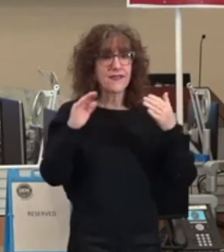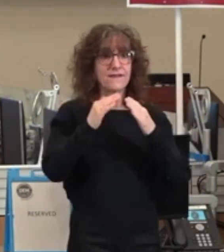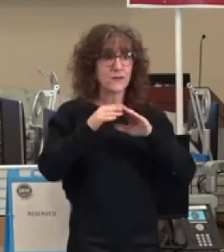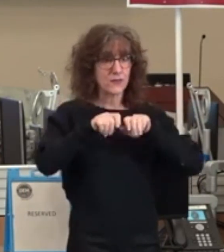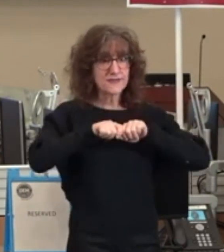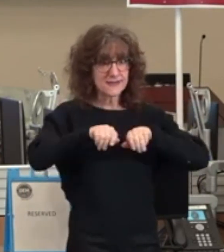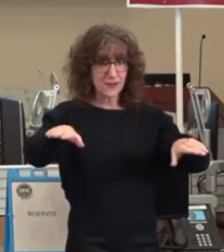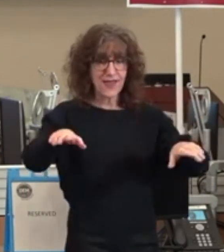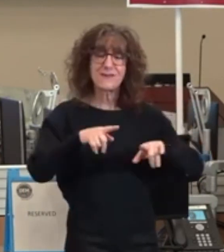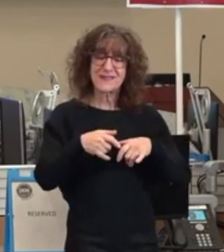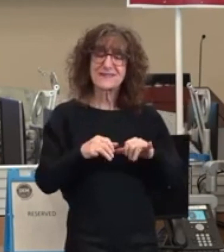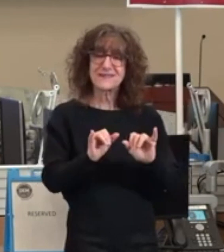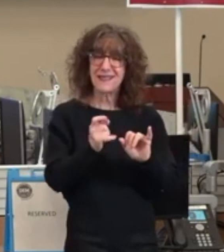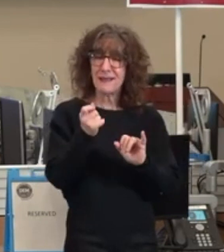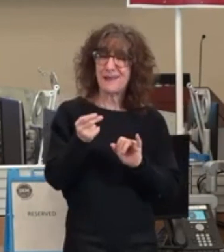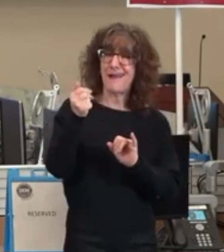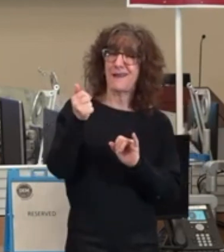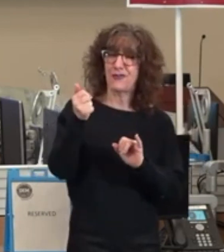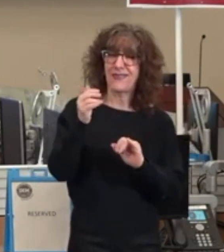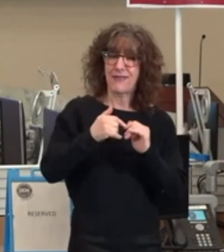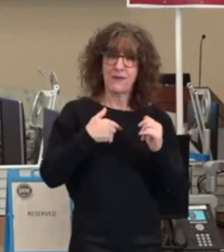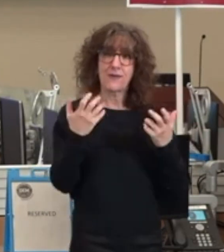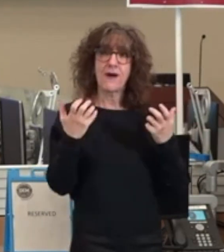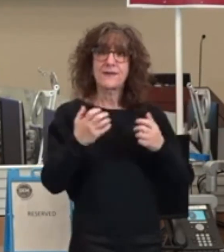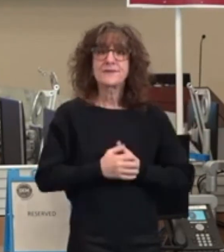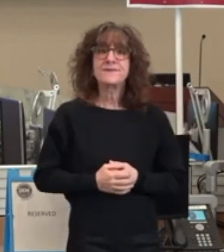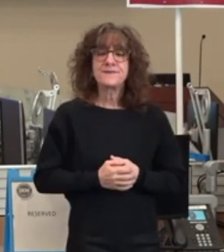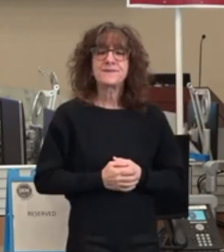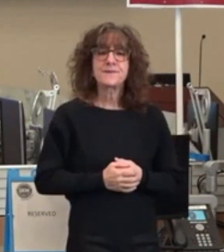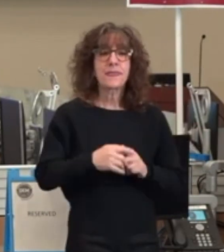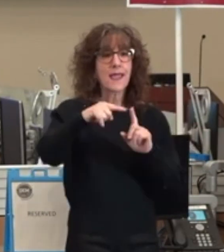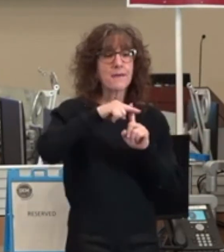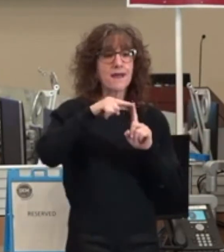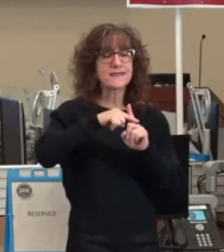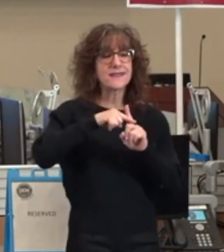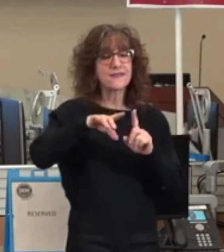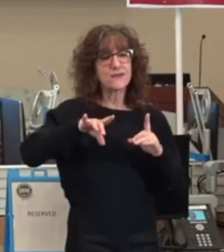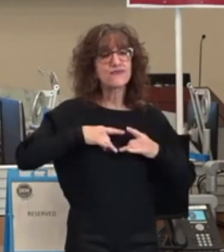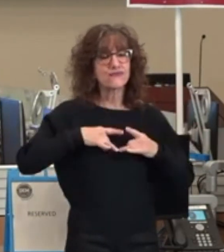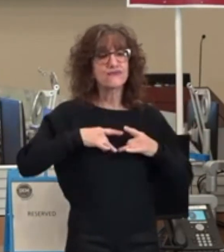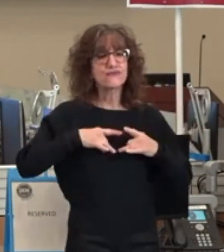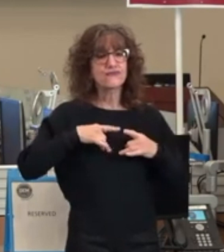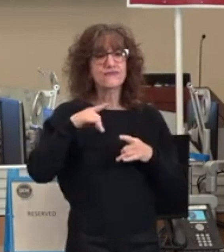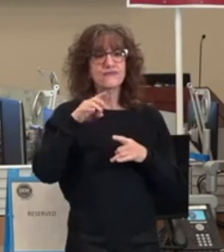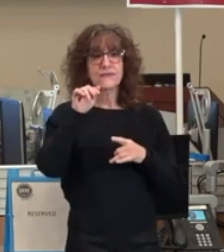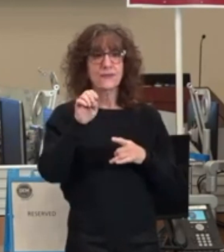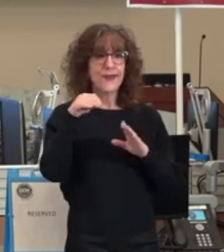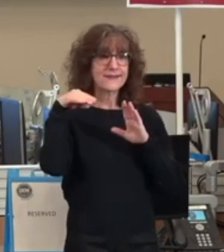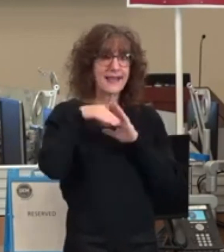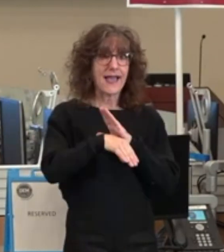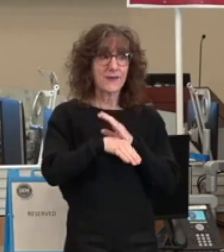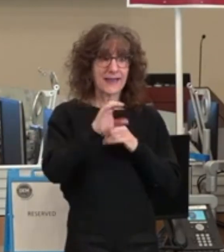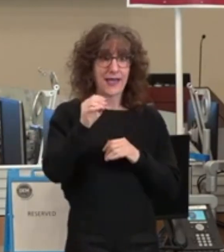community spread, but it's still a bit higher than we would like, certainly. The positivity rate in the county has gone